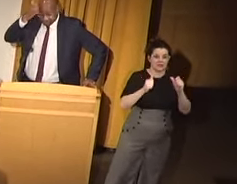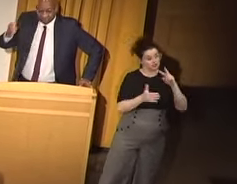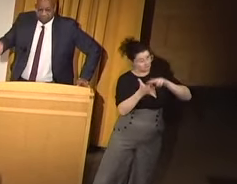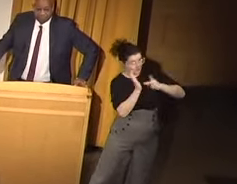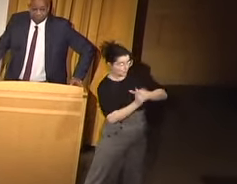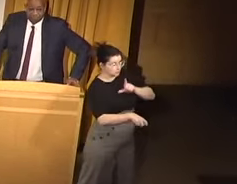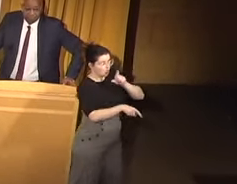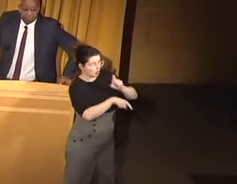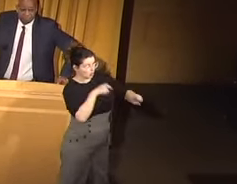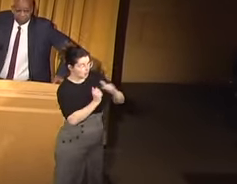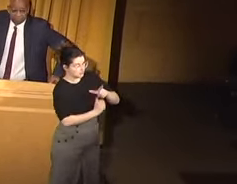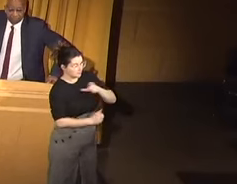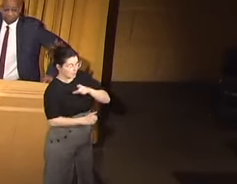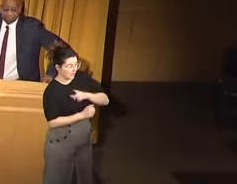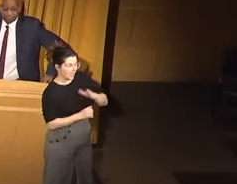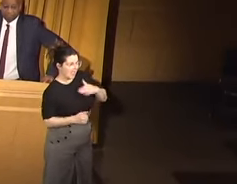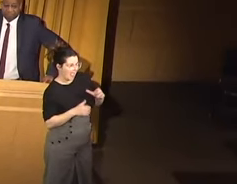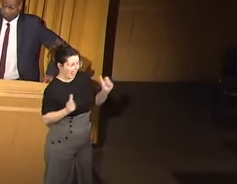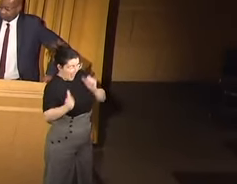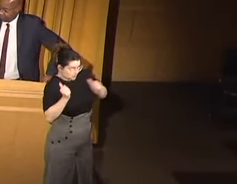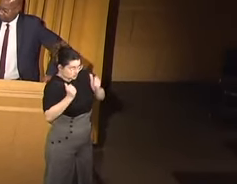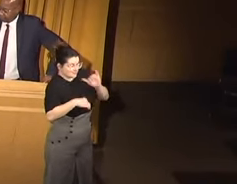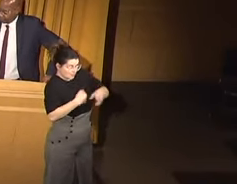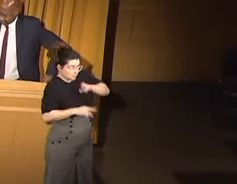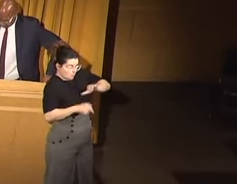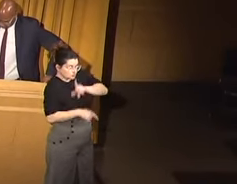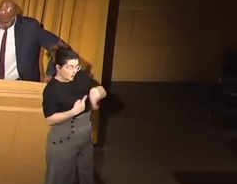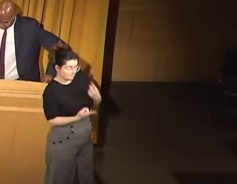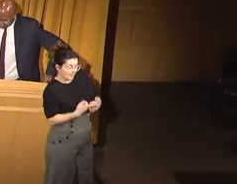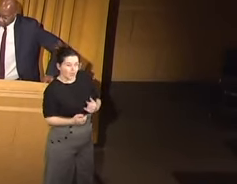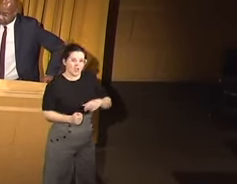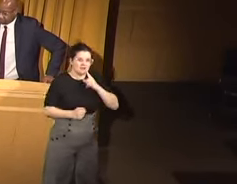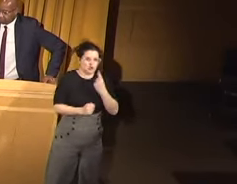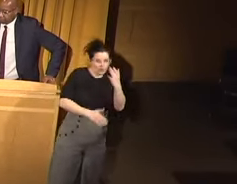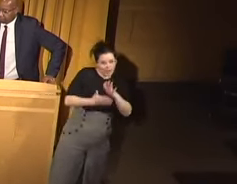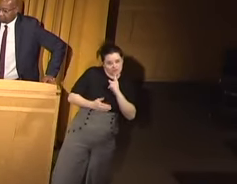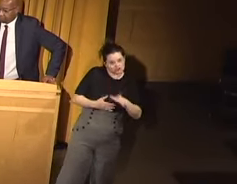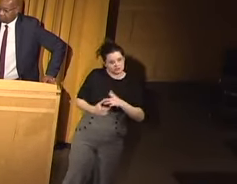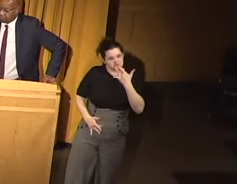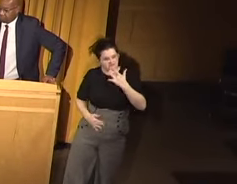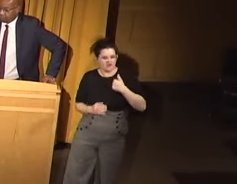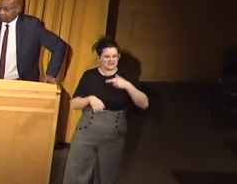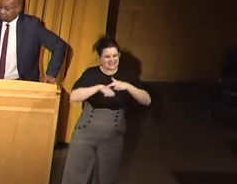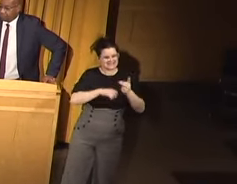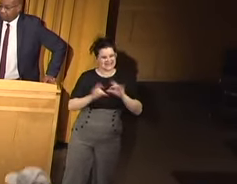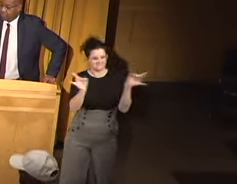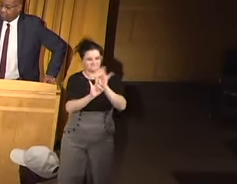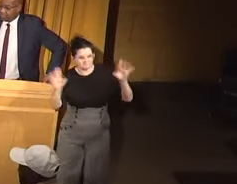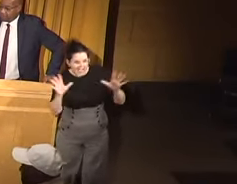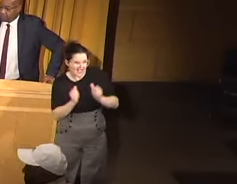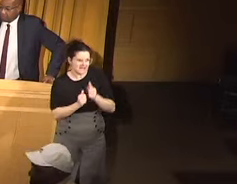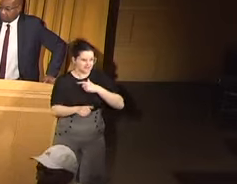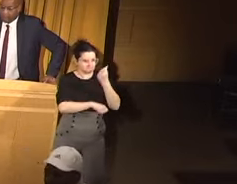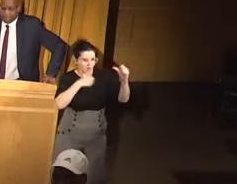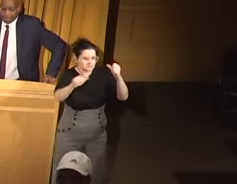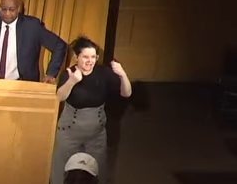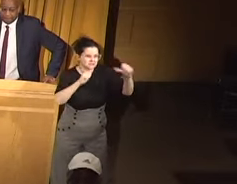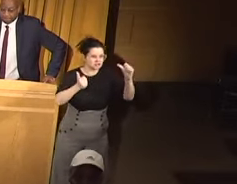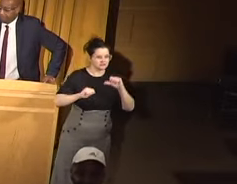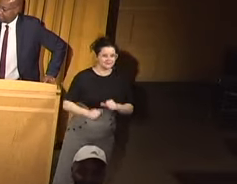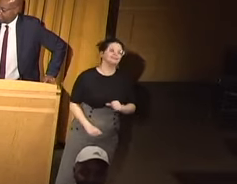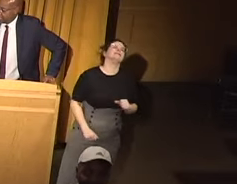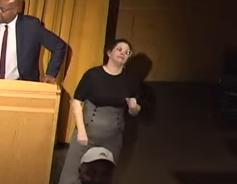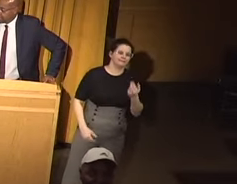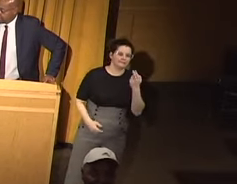You called the outside agitator? Was that the report you're talking about? You referred to as a violent protestant? Okay.